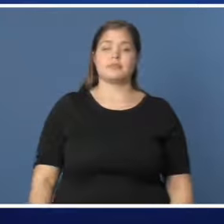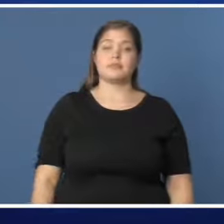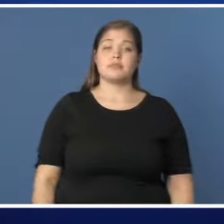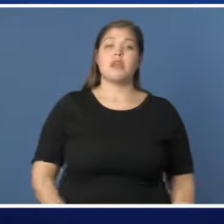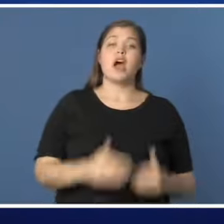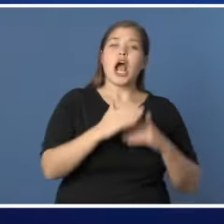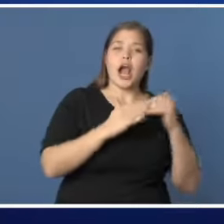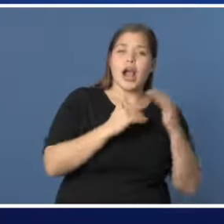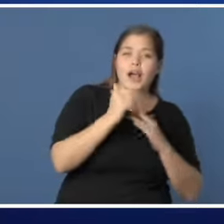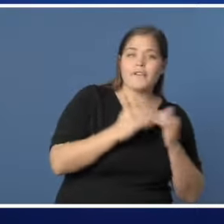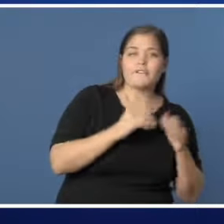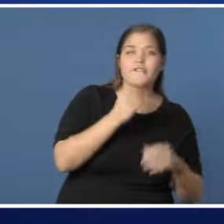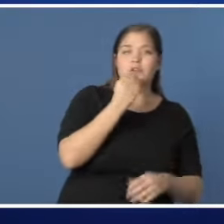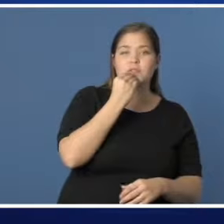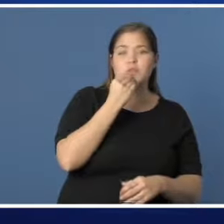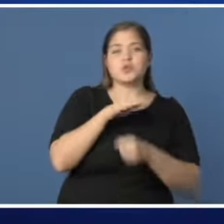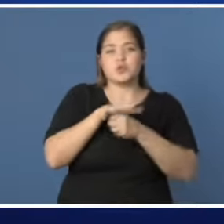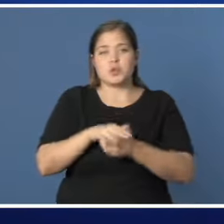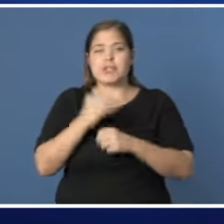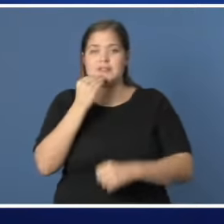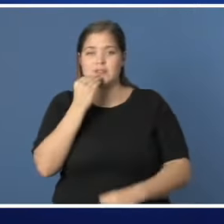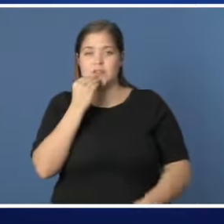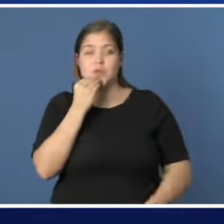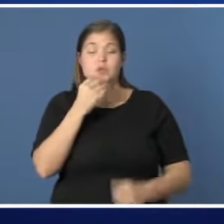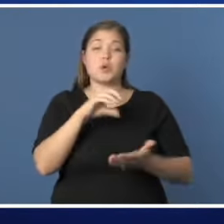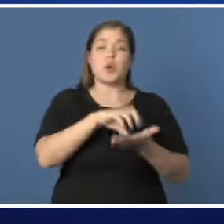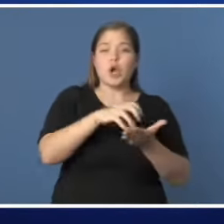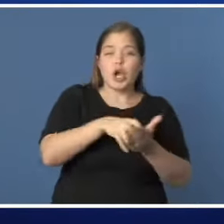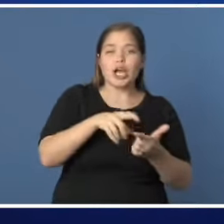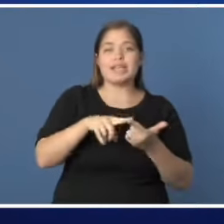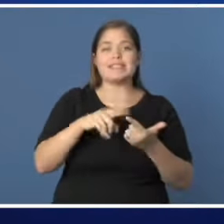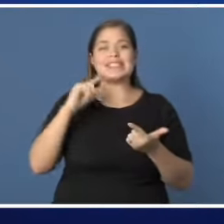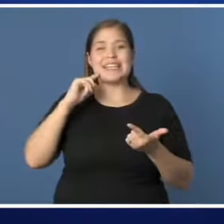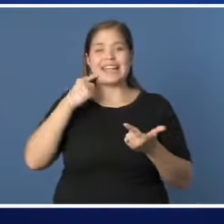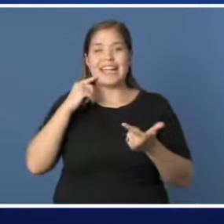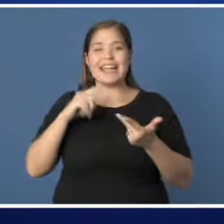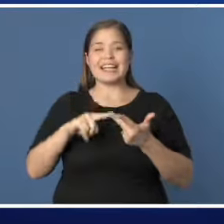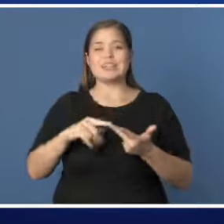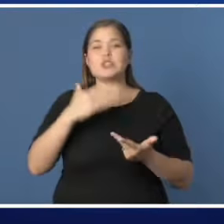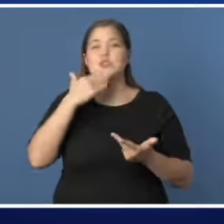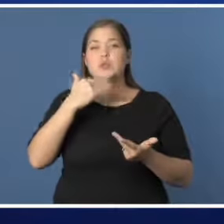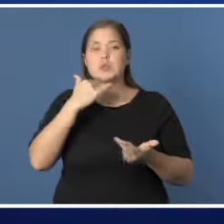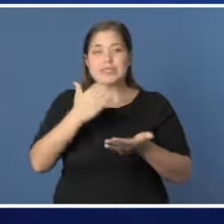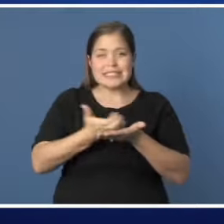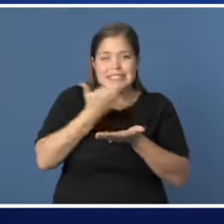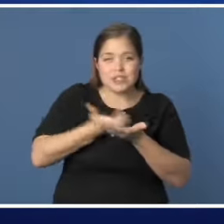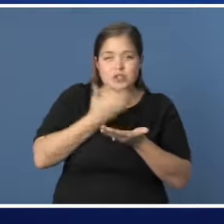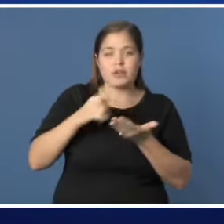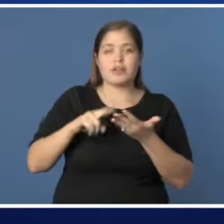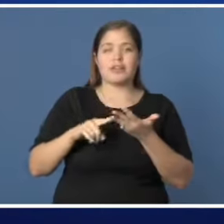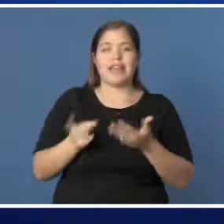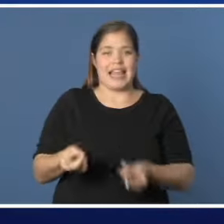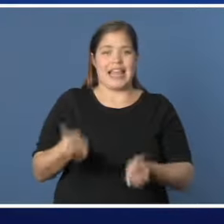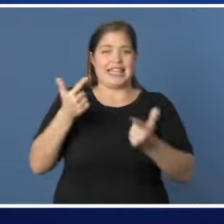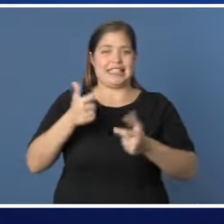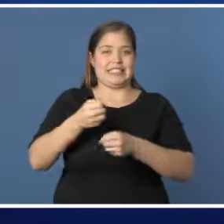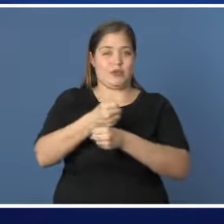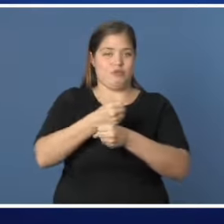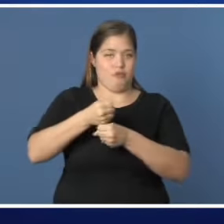diets. Comfort or stress foods. Cookies, hard candy,